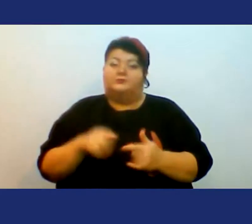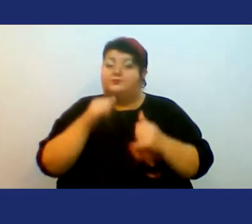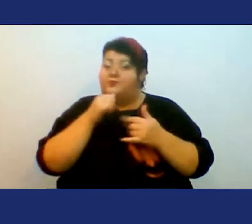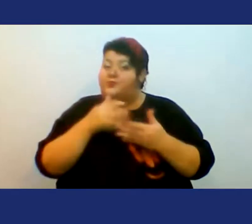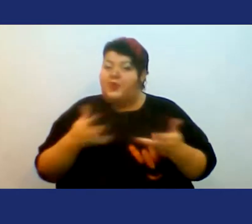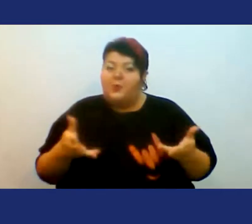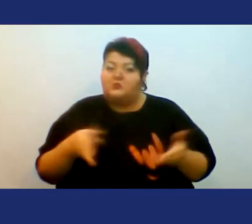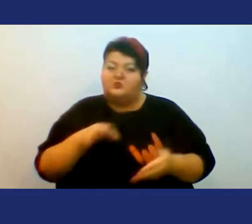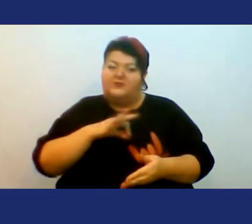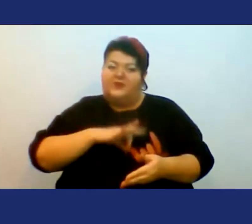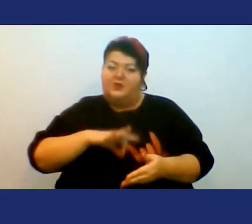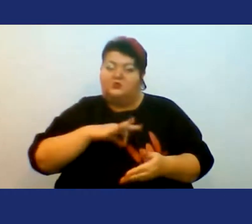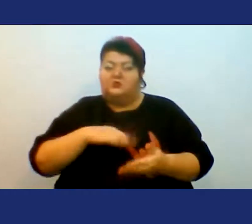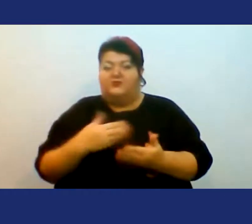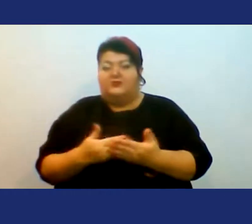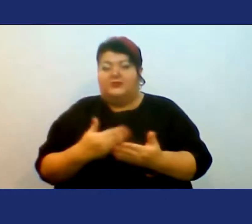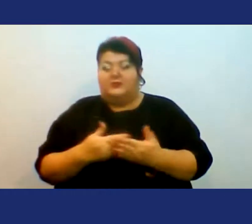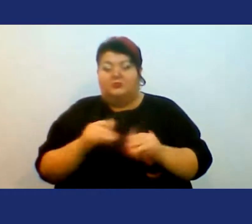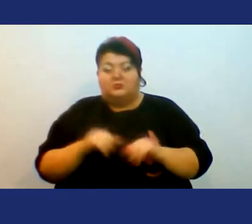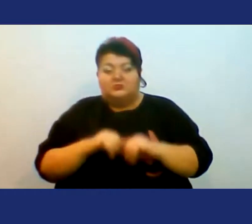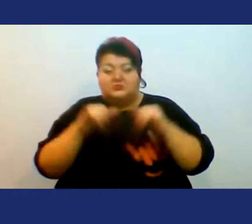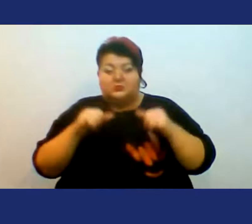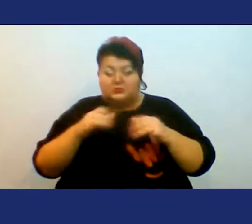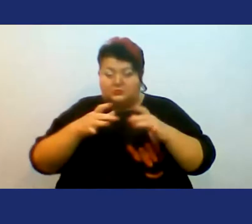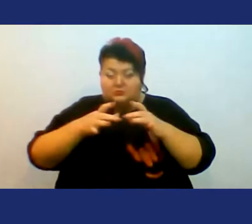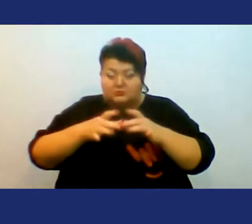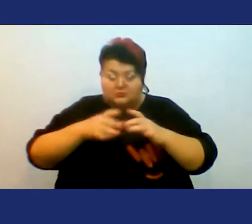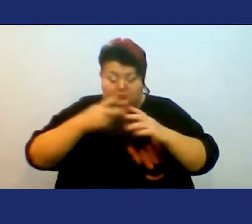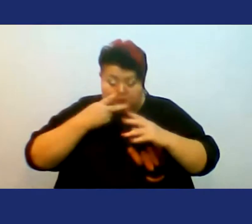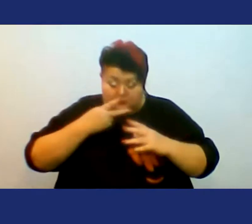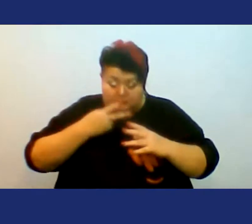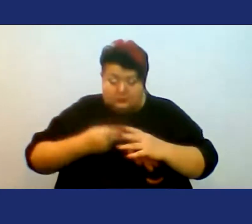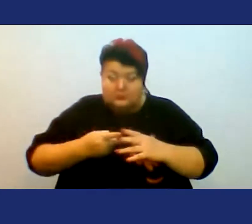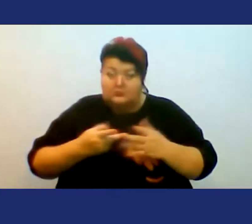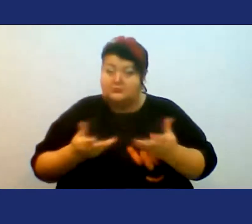for people with visual disabilities.